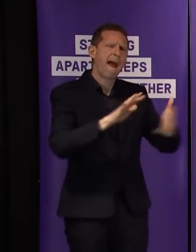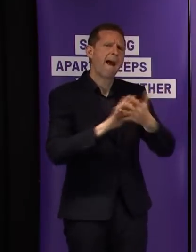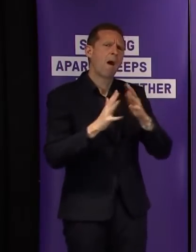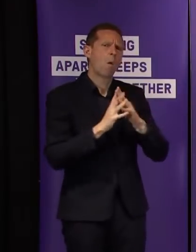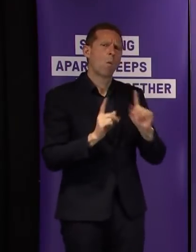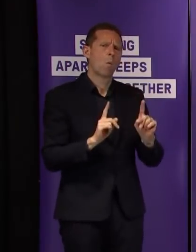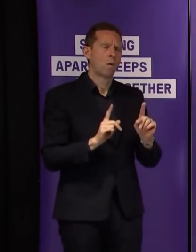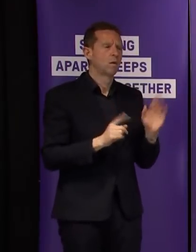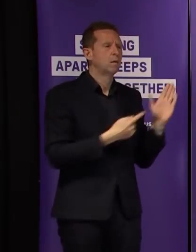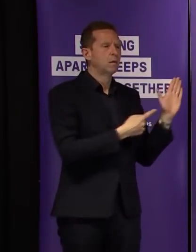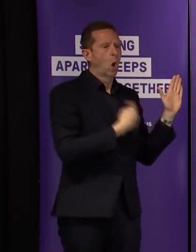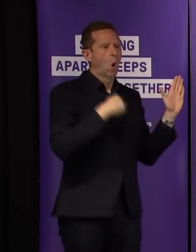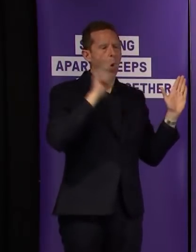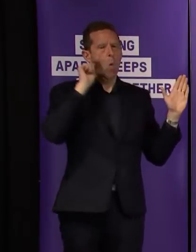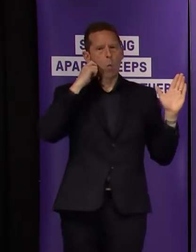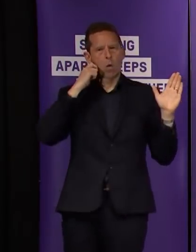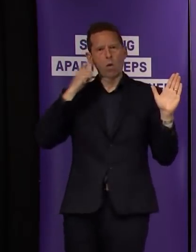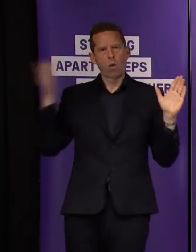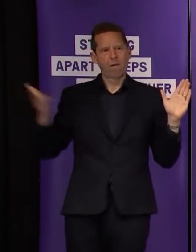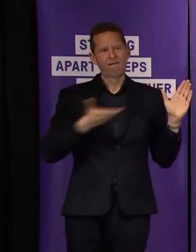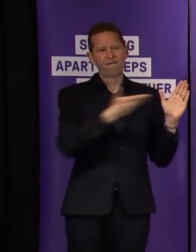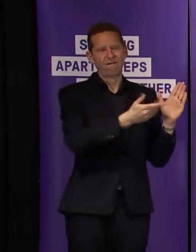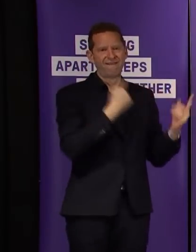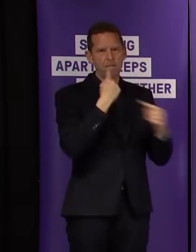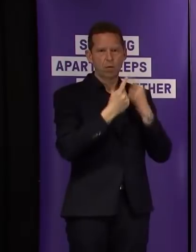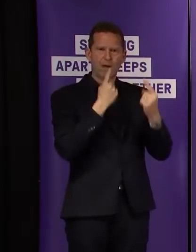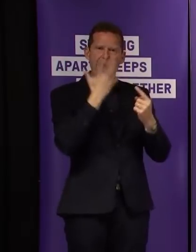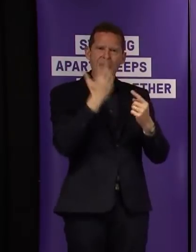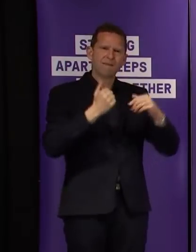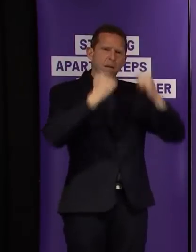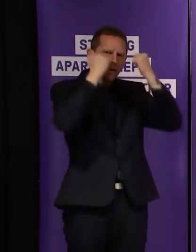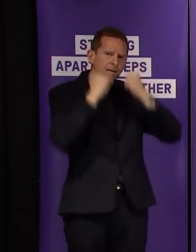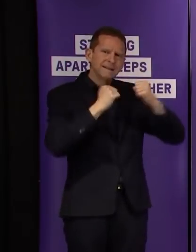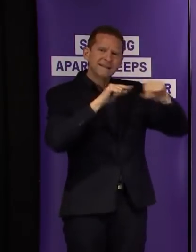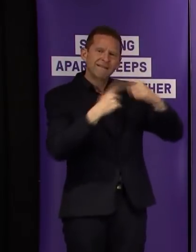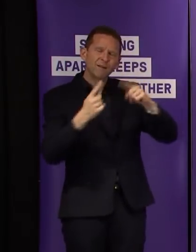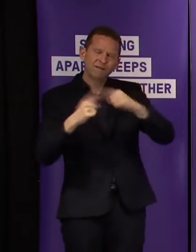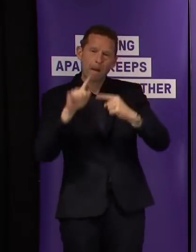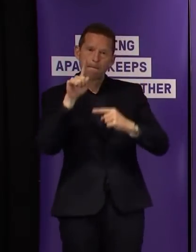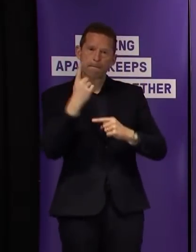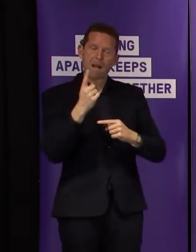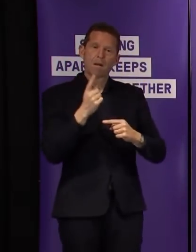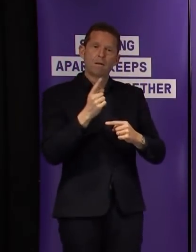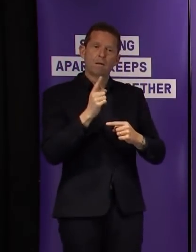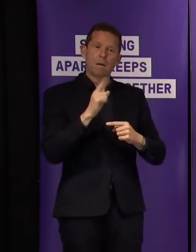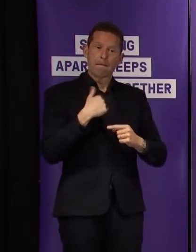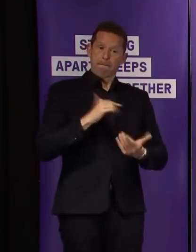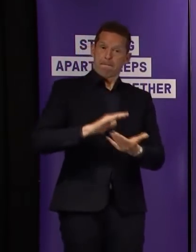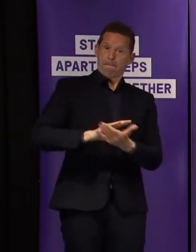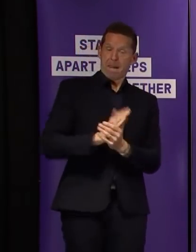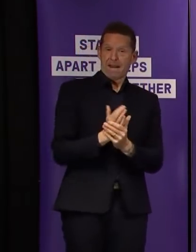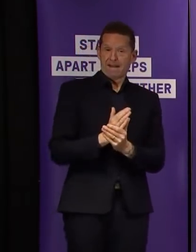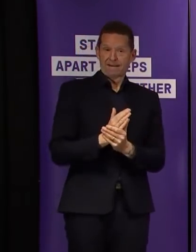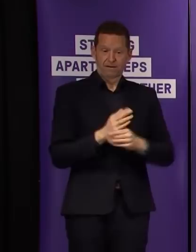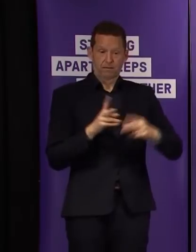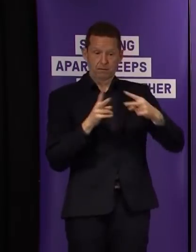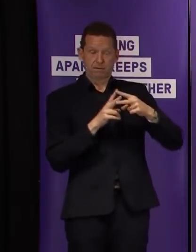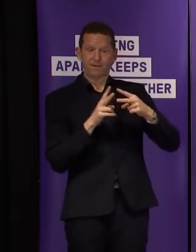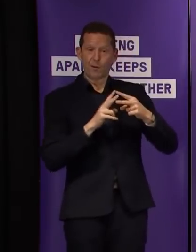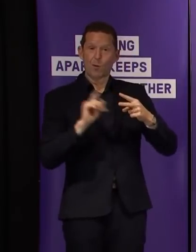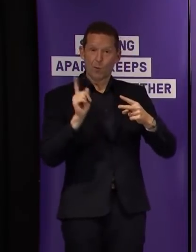There'll be lots of different factors that have led to that improvement, but what is pleasing is two things.